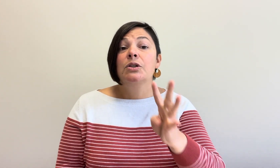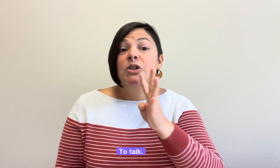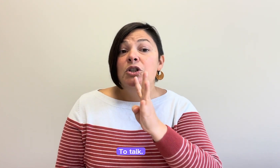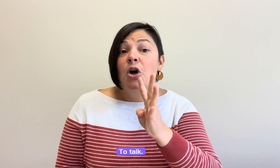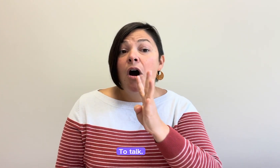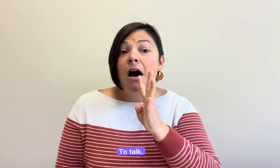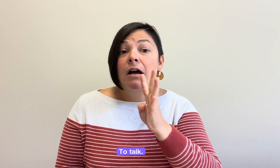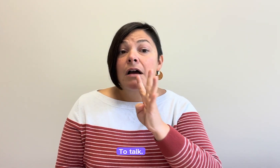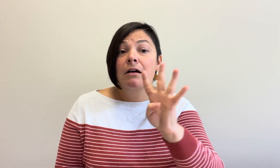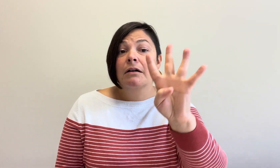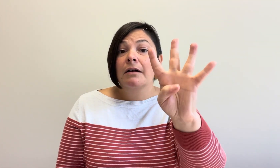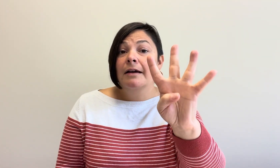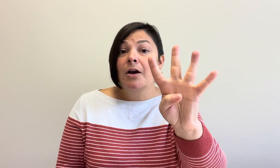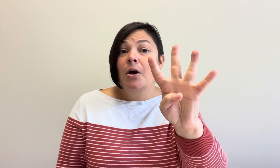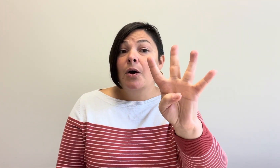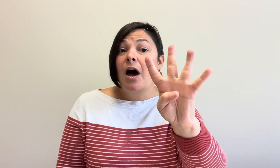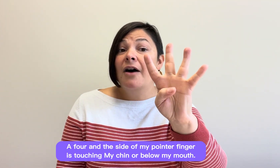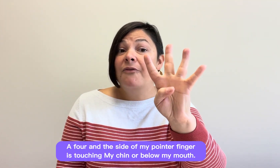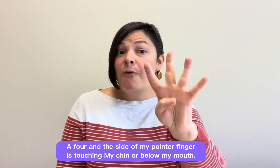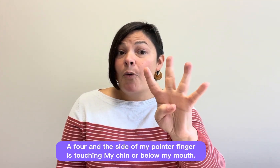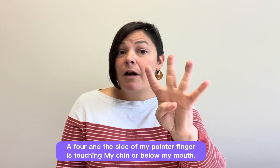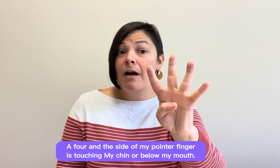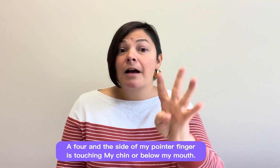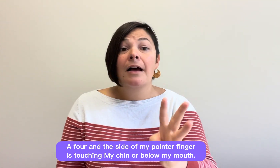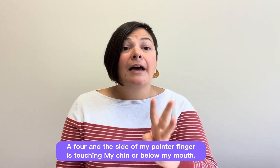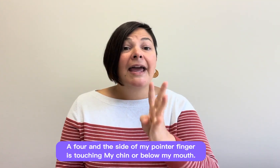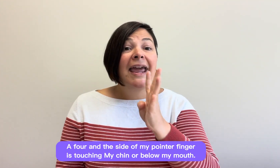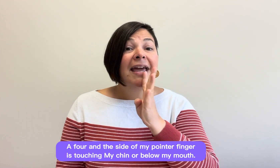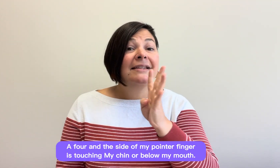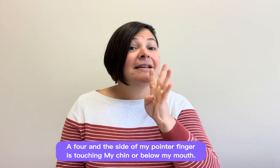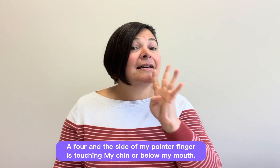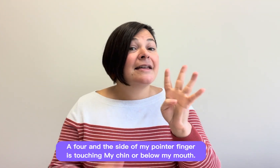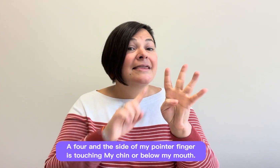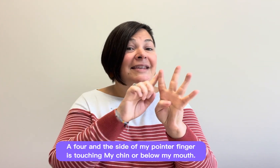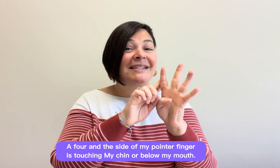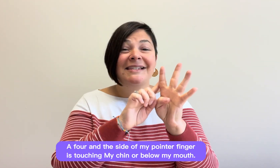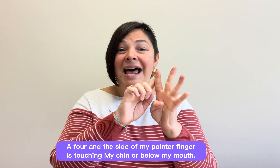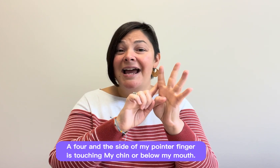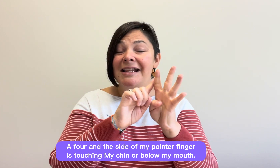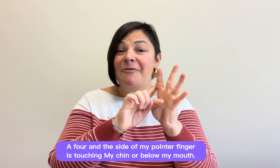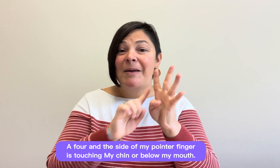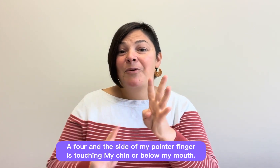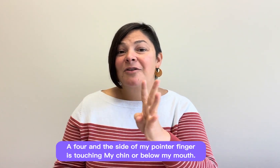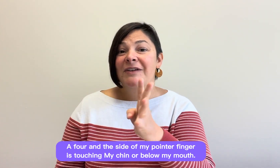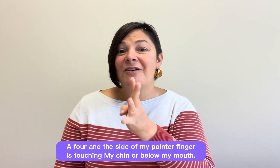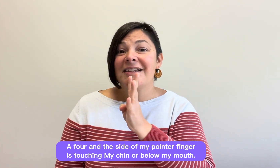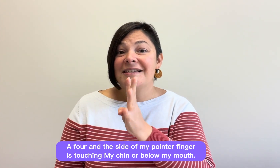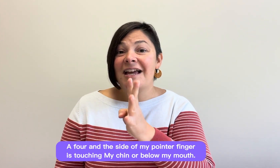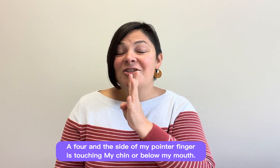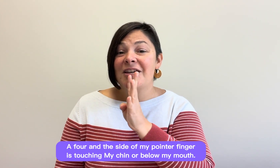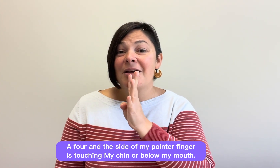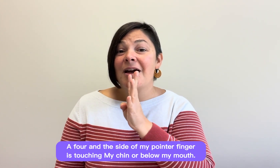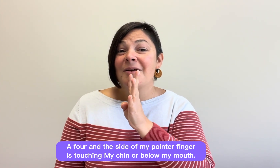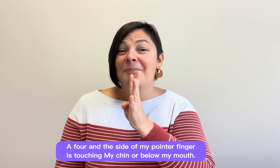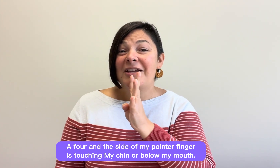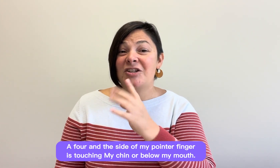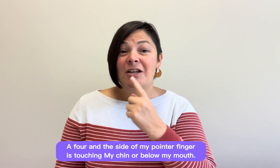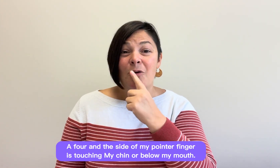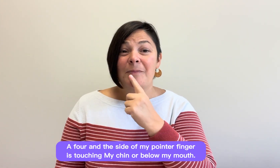To talk. A 4. And the sign of my pointer finger is touching my chin or below